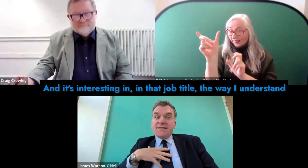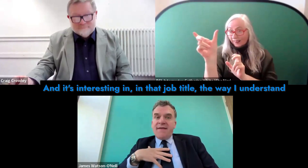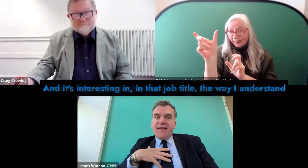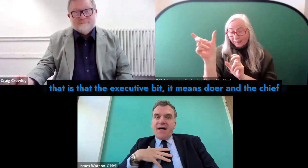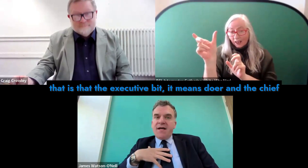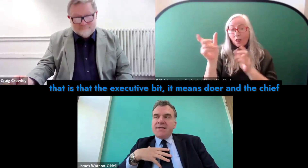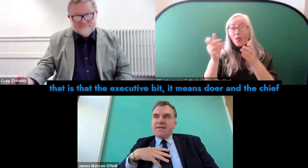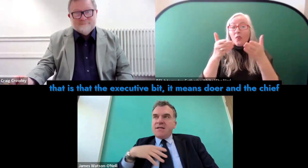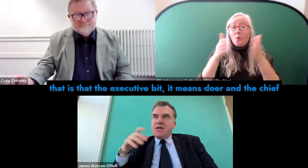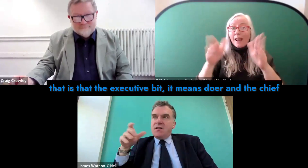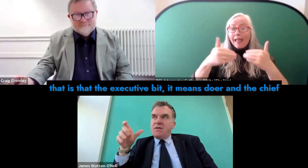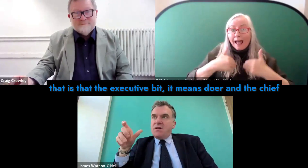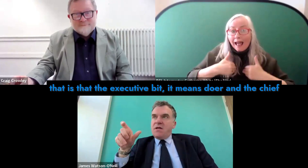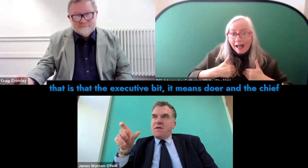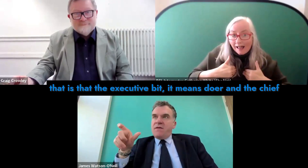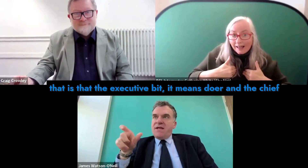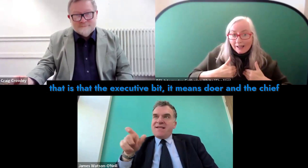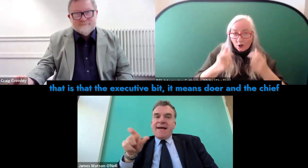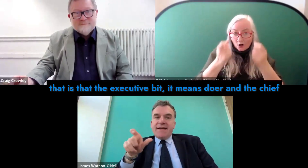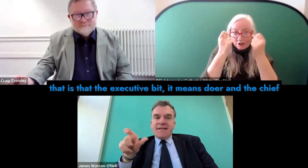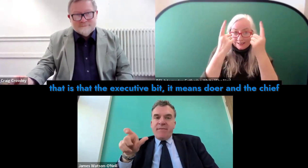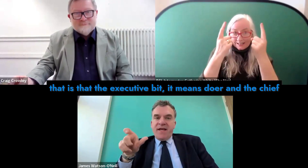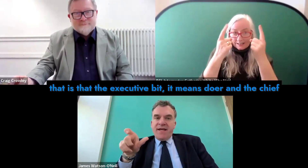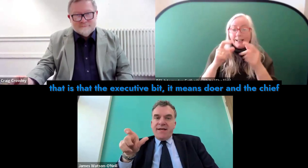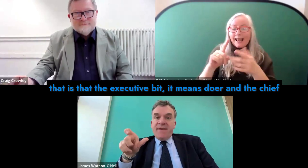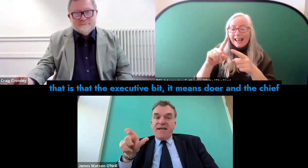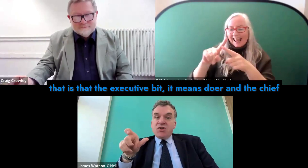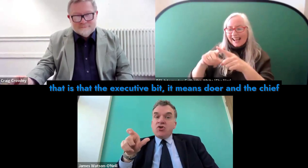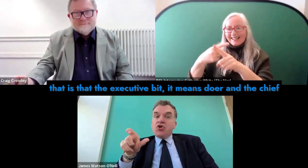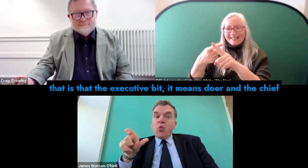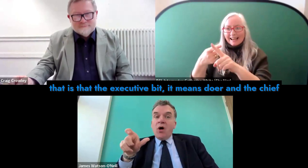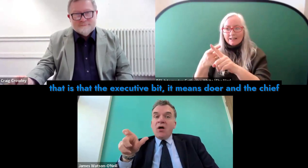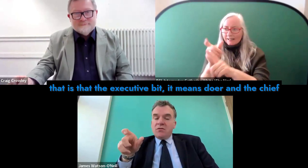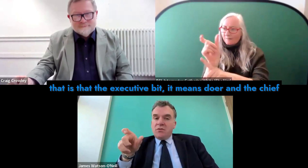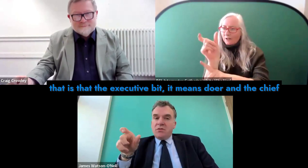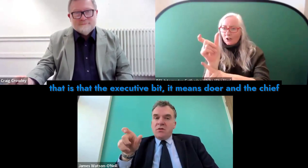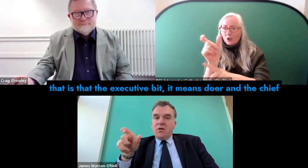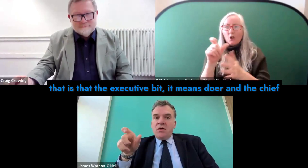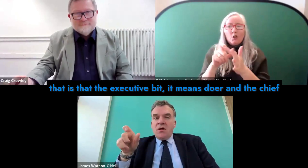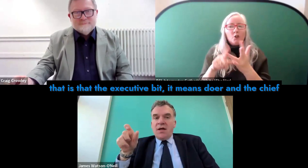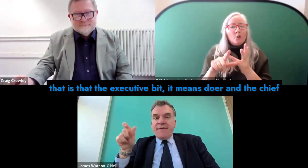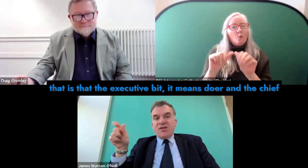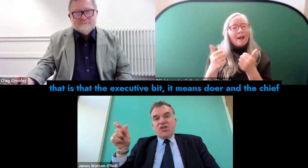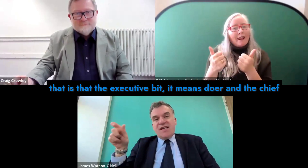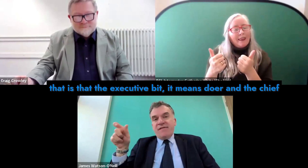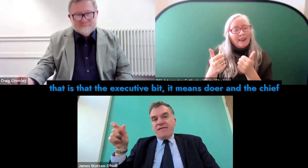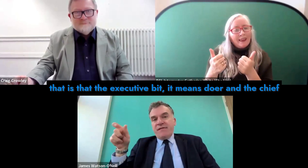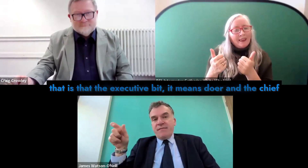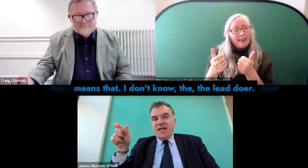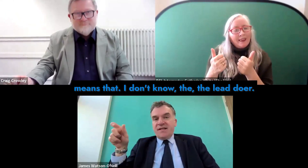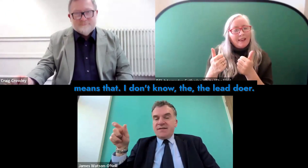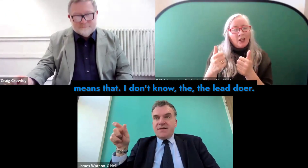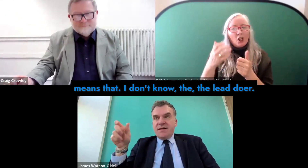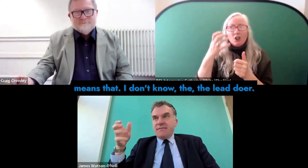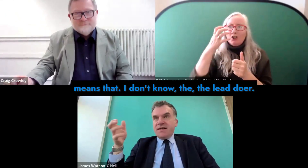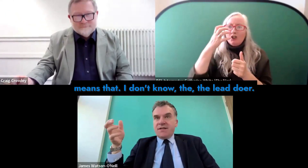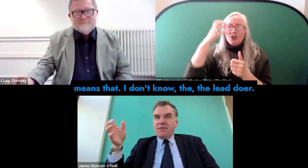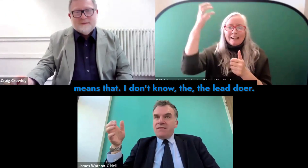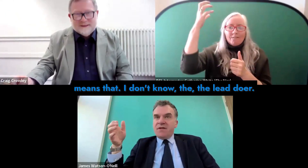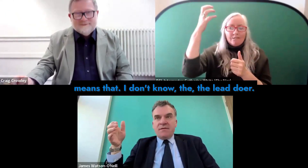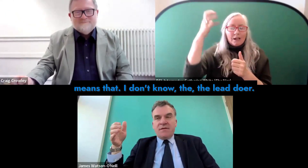I understand that is that the executive bit, it means doer, and the chief